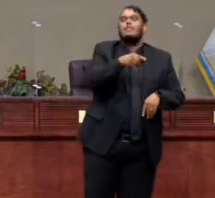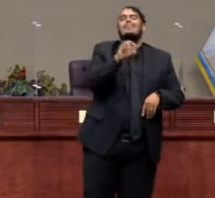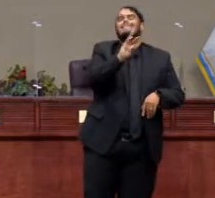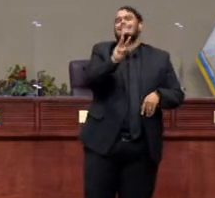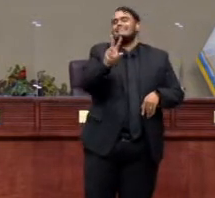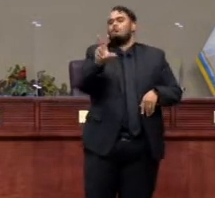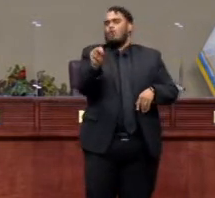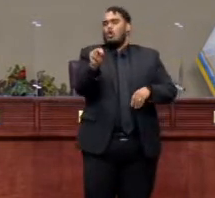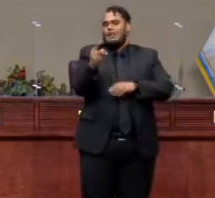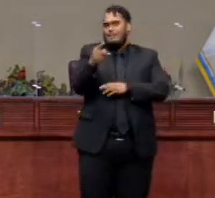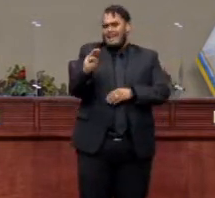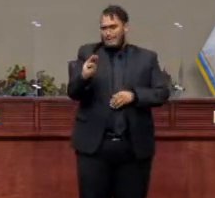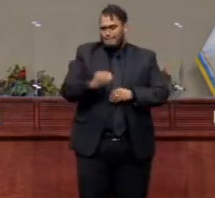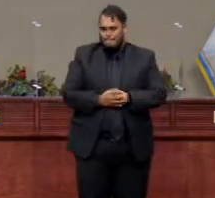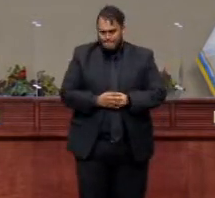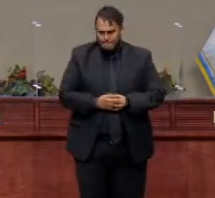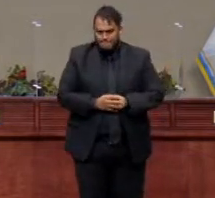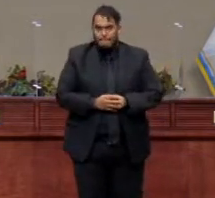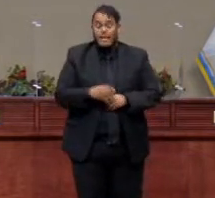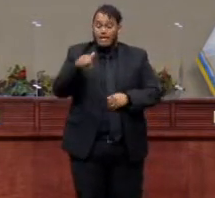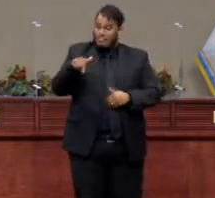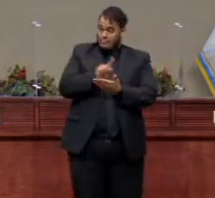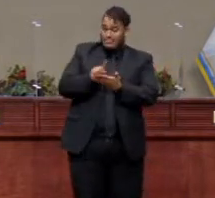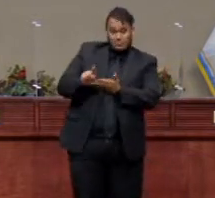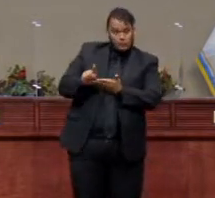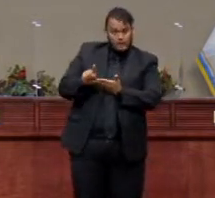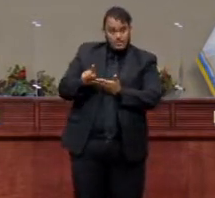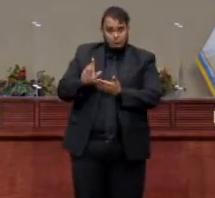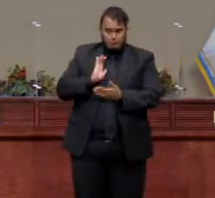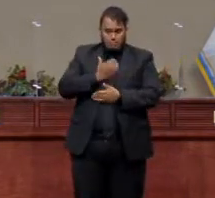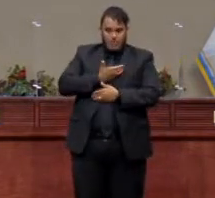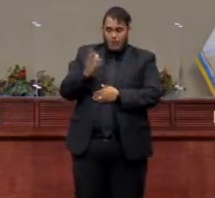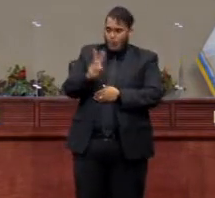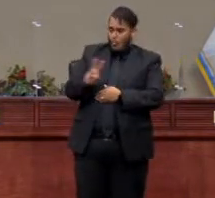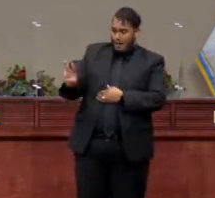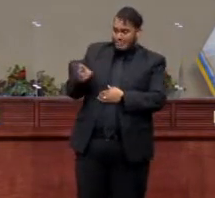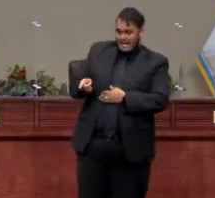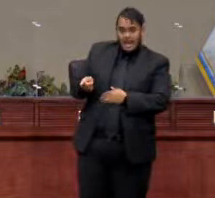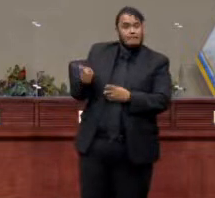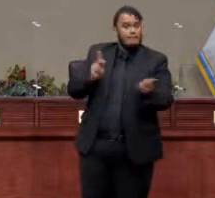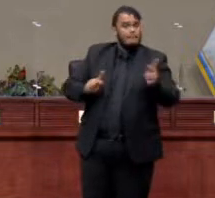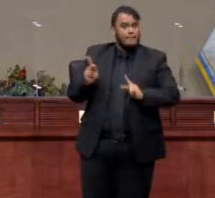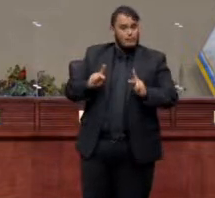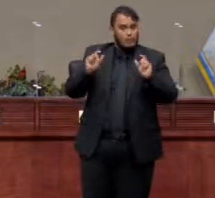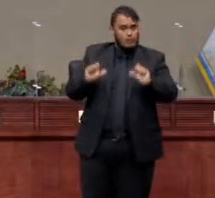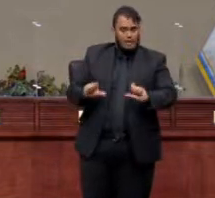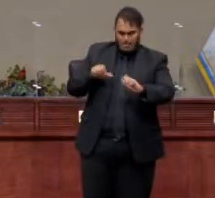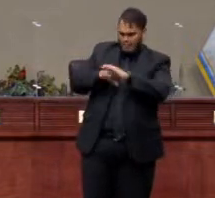week, on our website, individuals are able to go to the website at